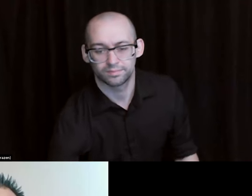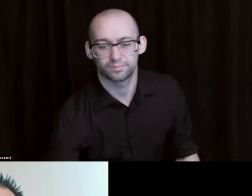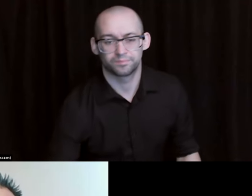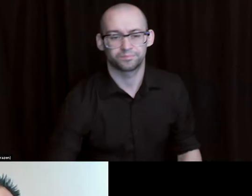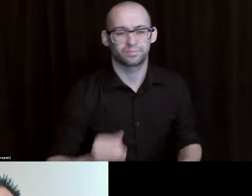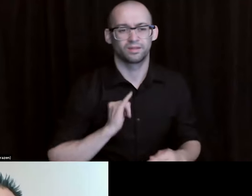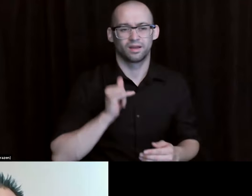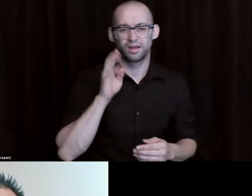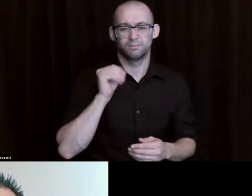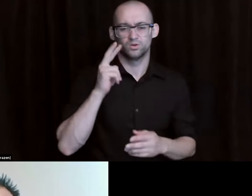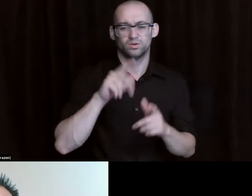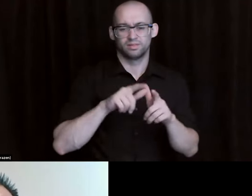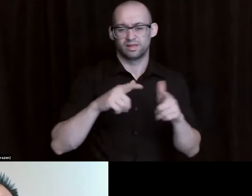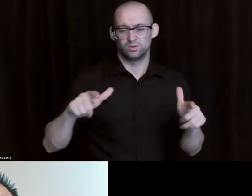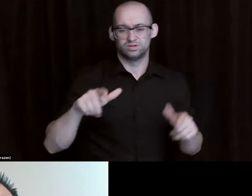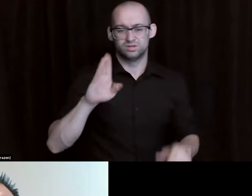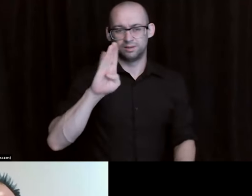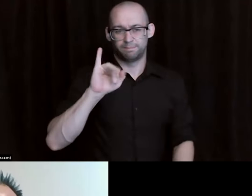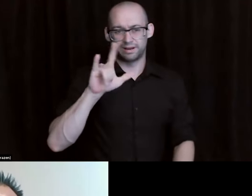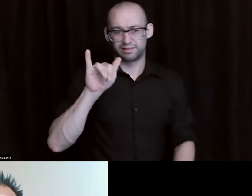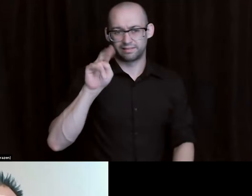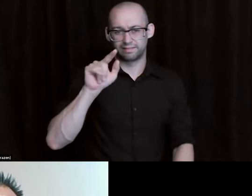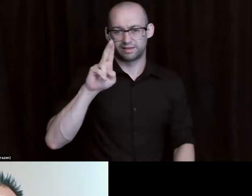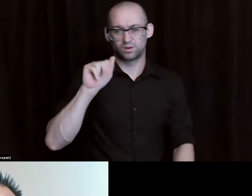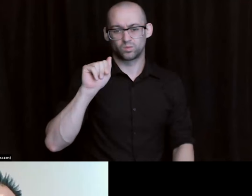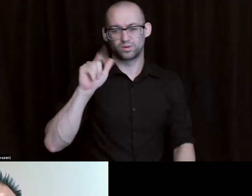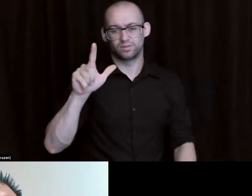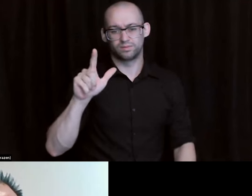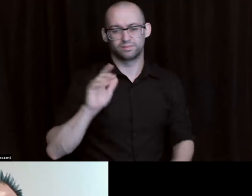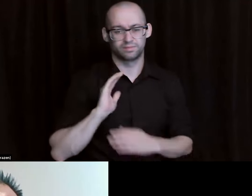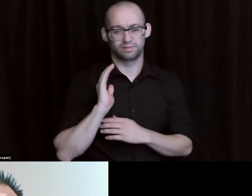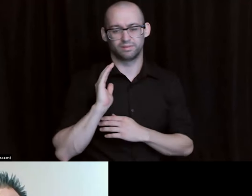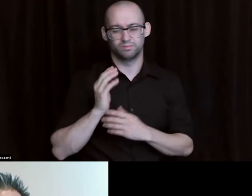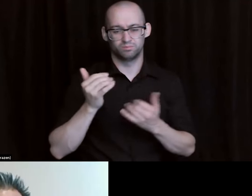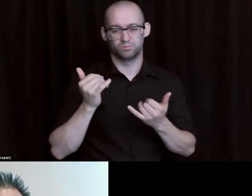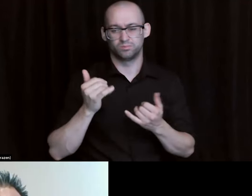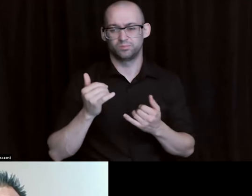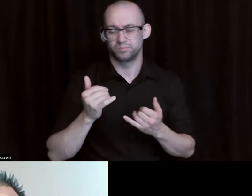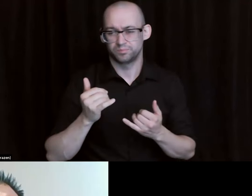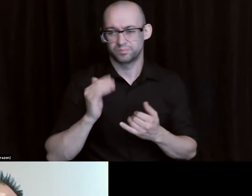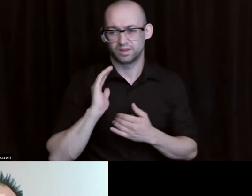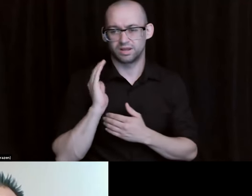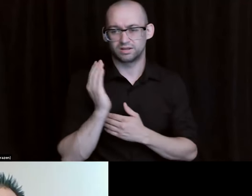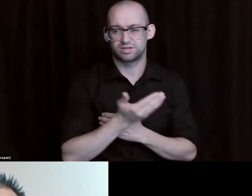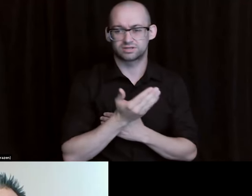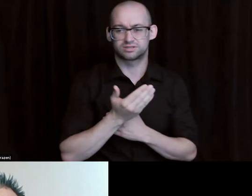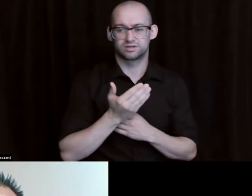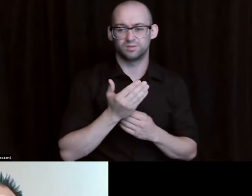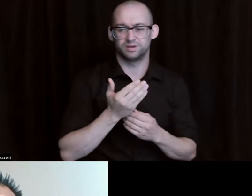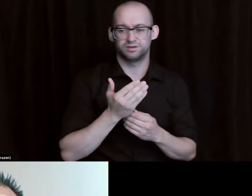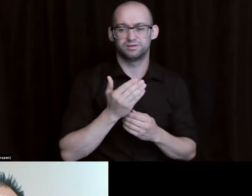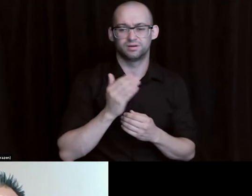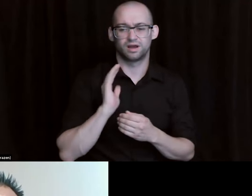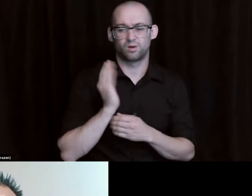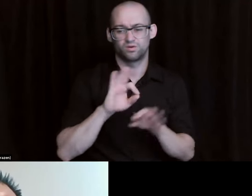community third language availability. So our families are aware of the services that we provided, and